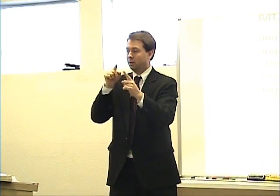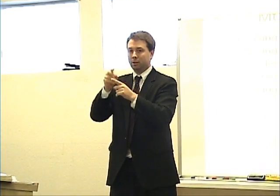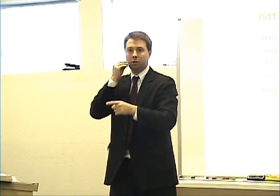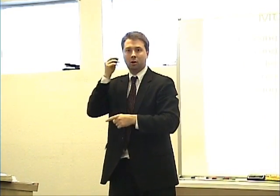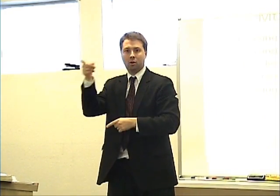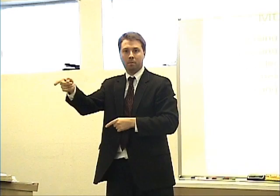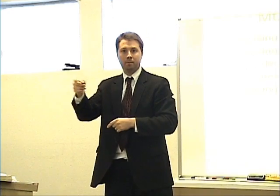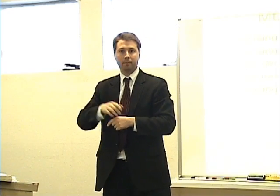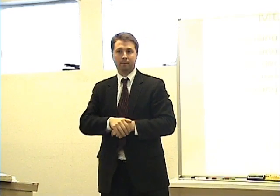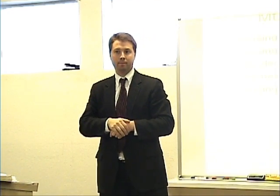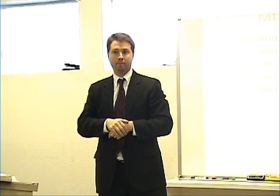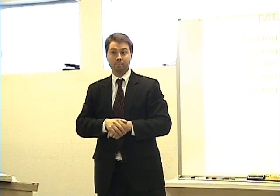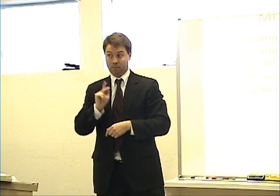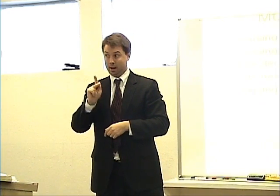to the home.